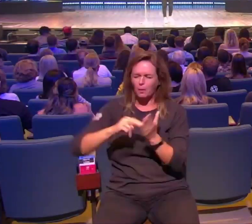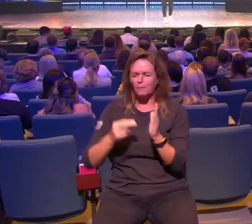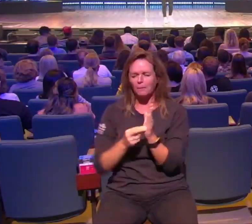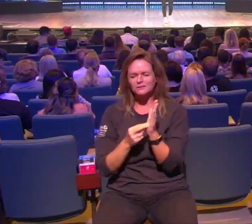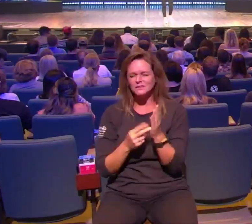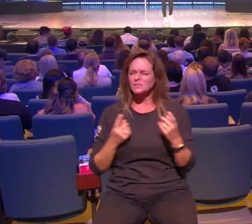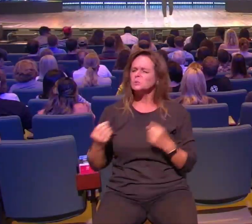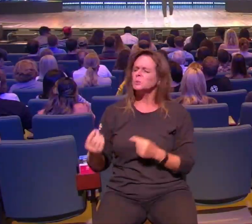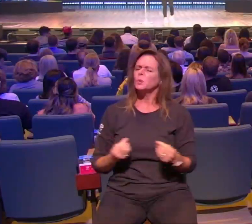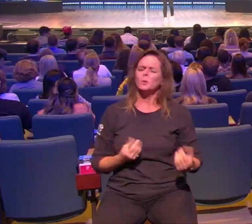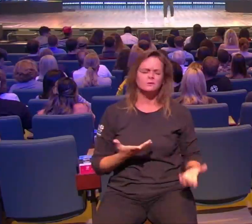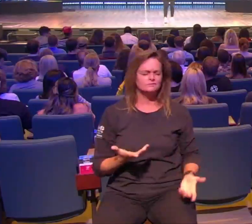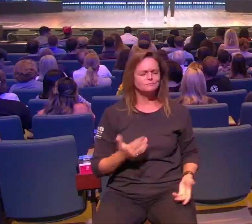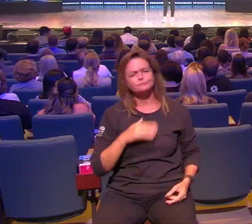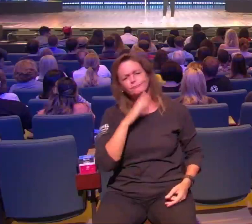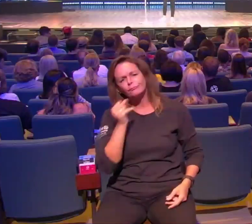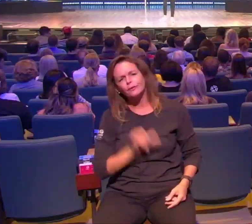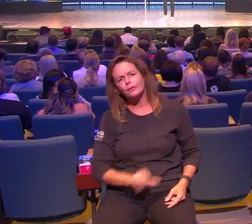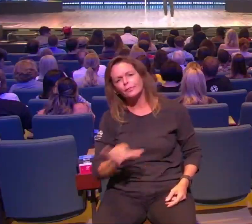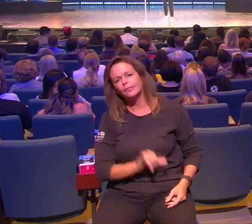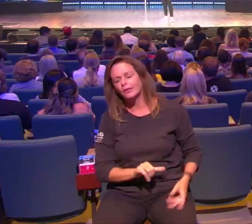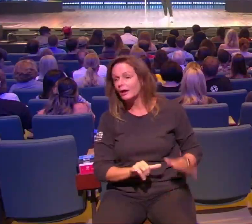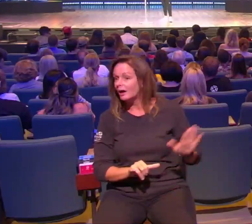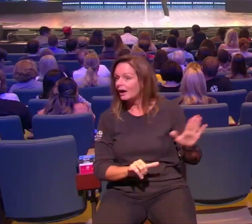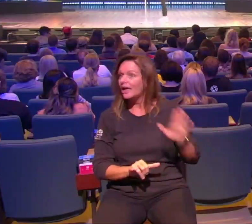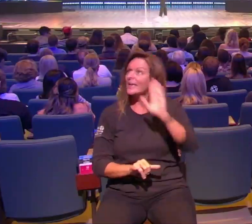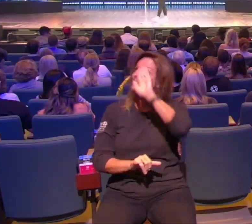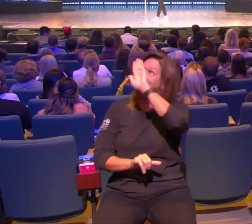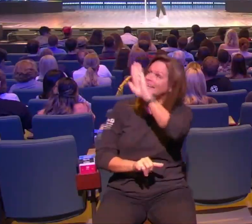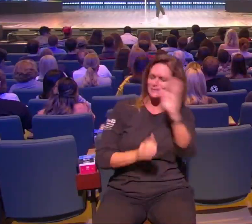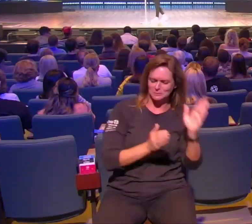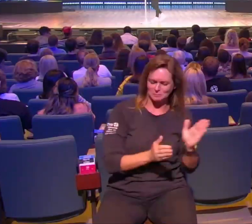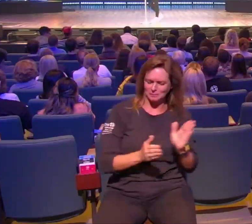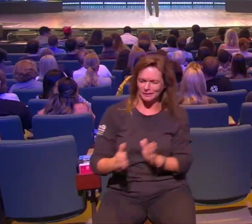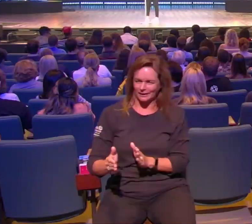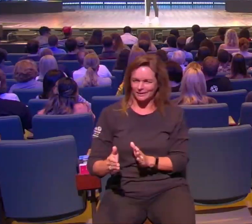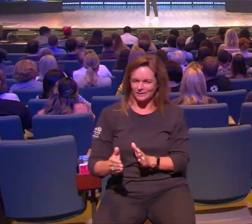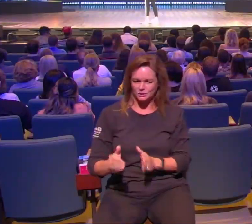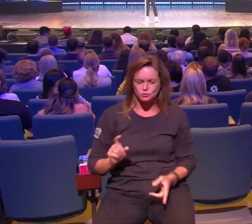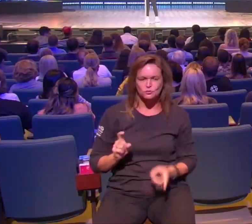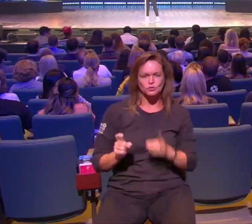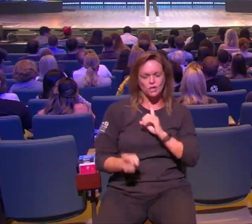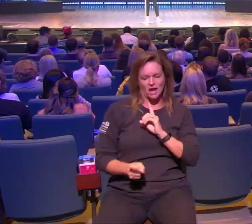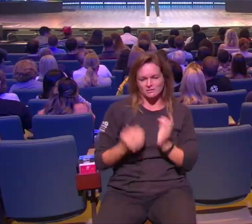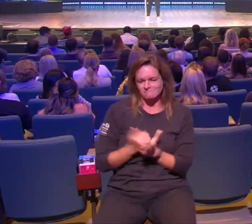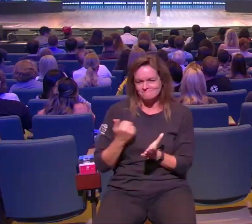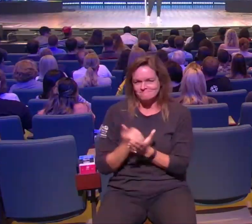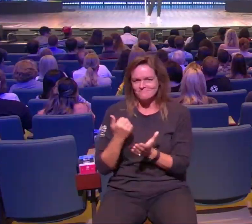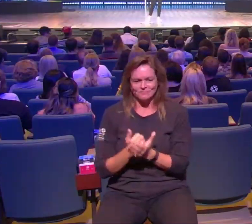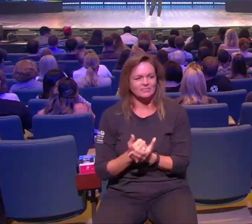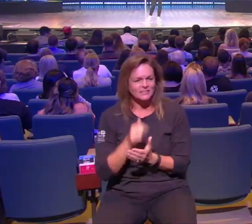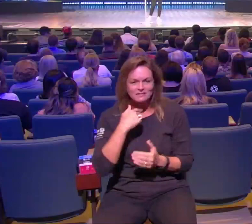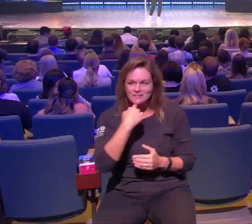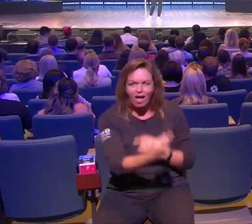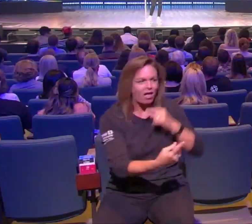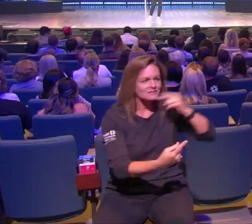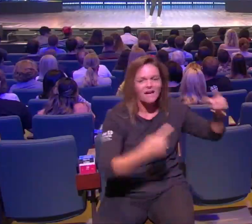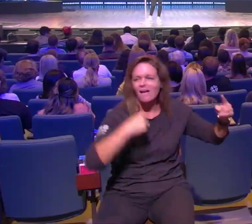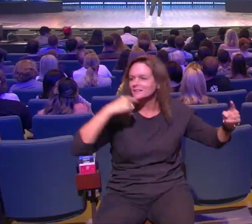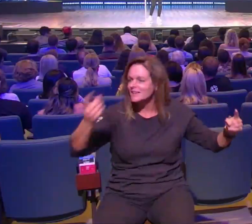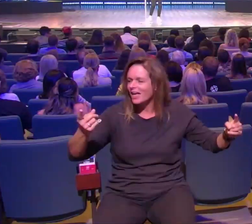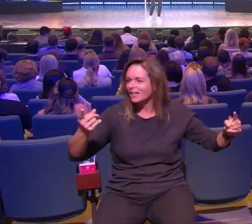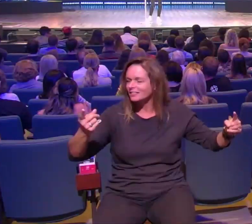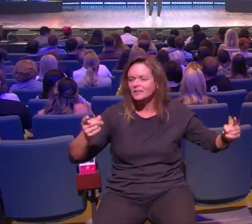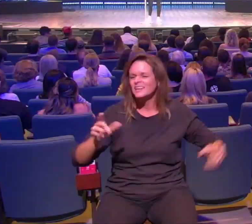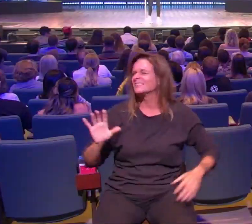kairos moment is gonna take all of us stepping up together, and it's gonna take putting aside our lame